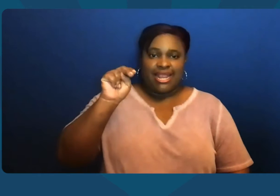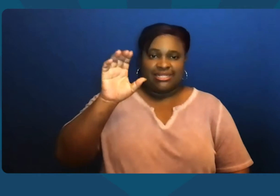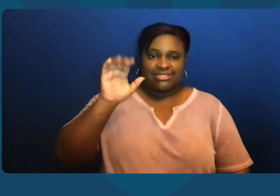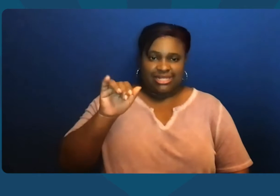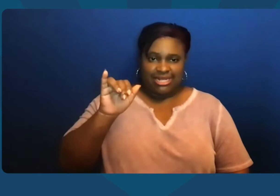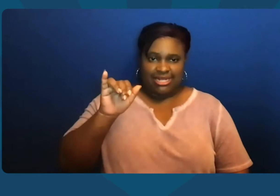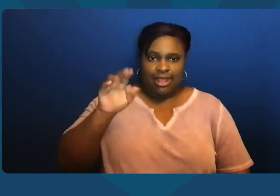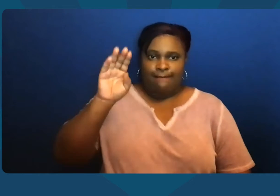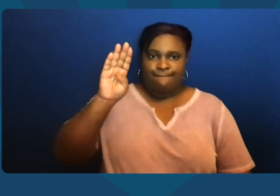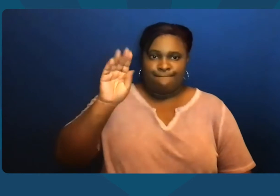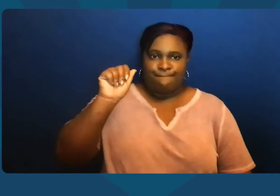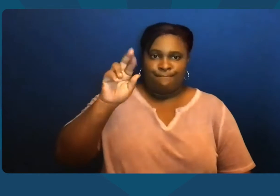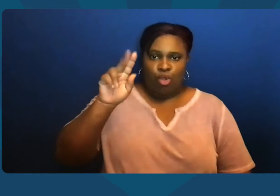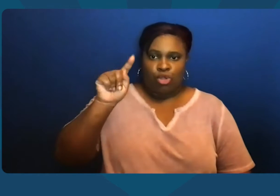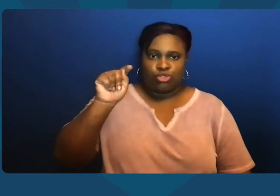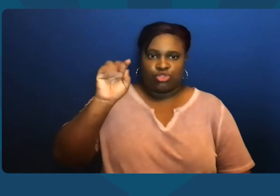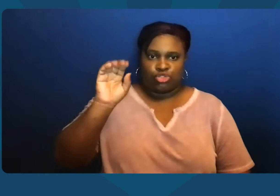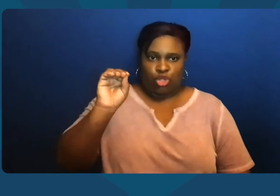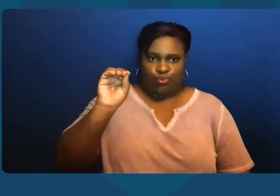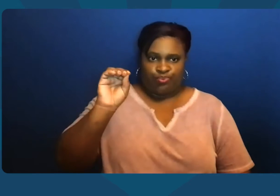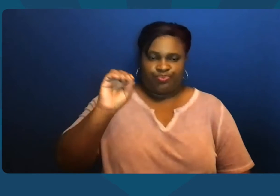Nancy Bartow.